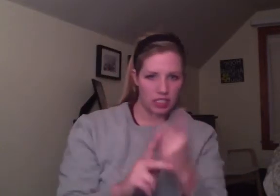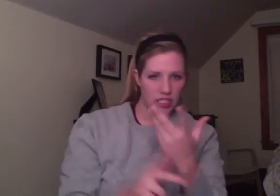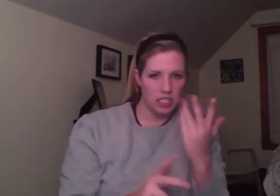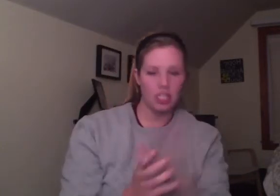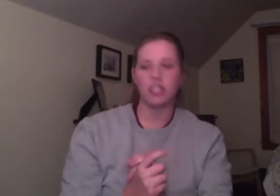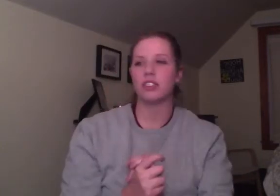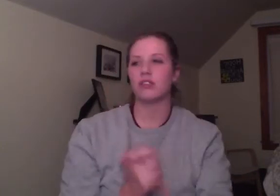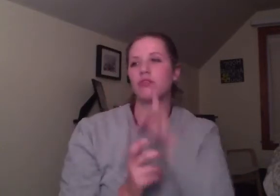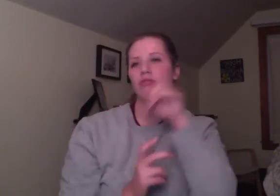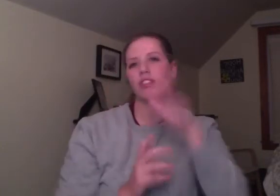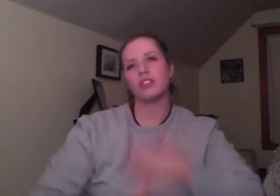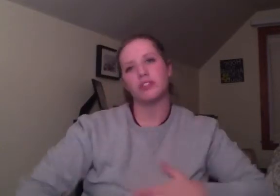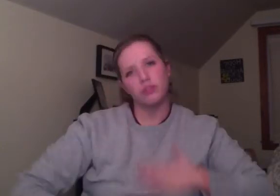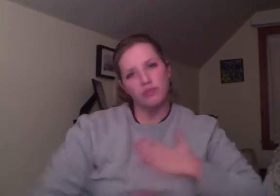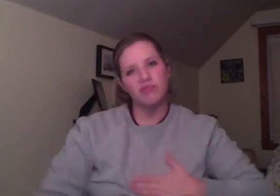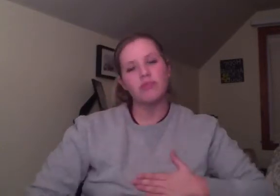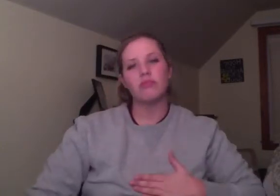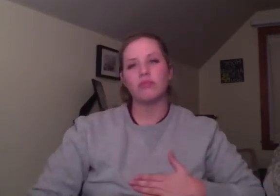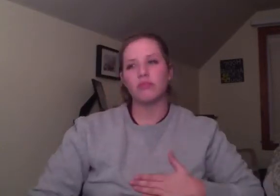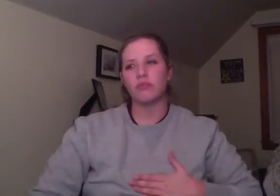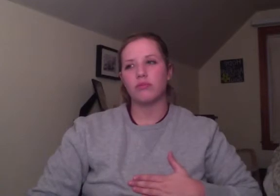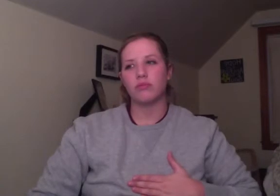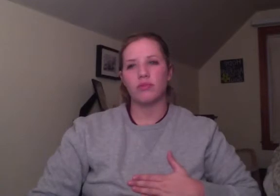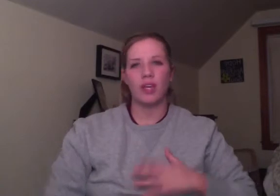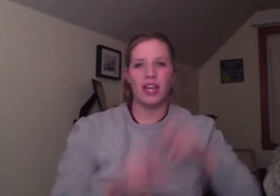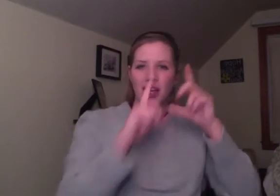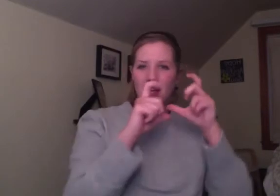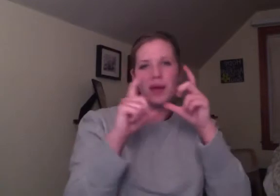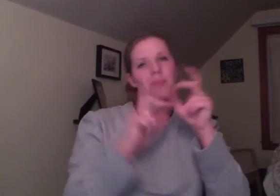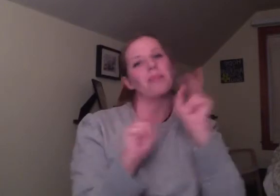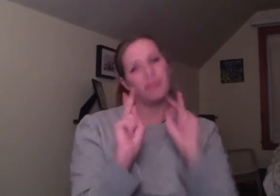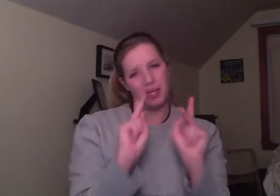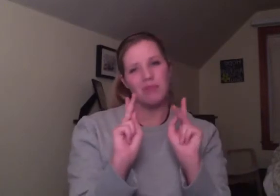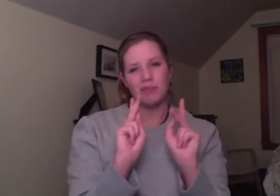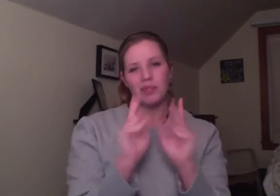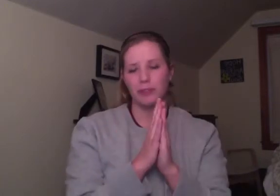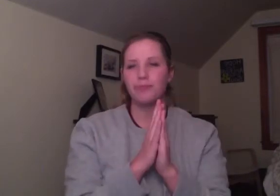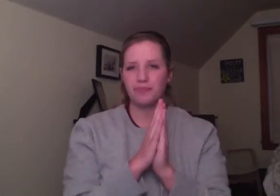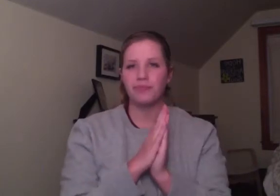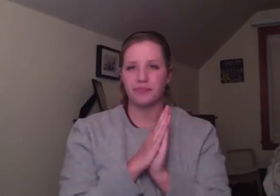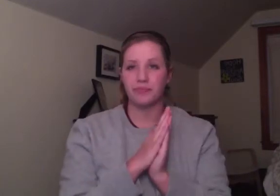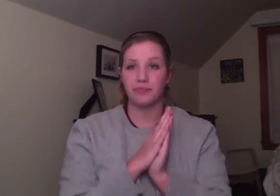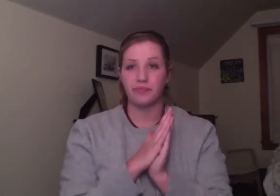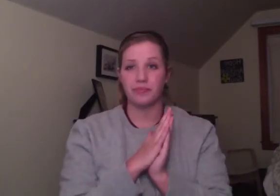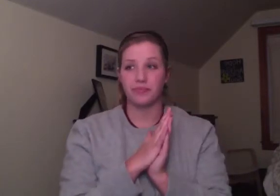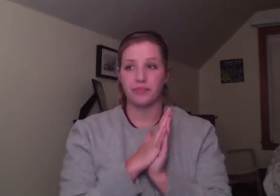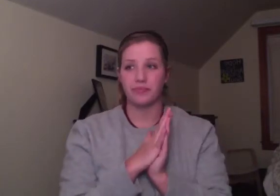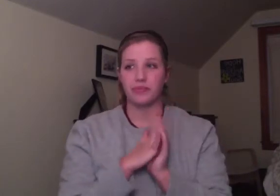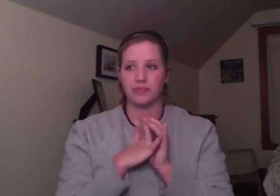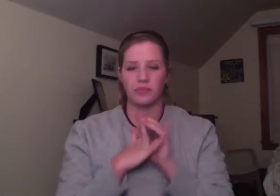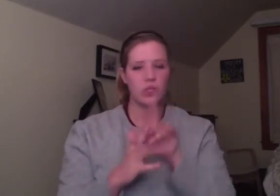Really, I enjoy shooting people. I mainly photograph my friends, and I'm very intrigued by human